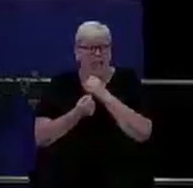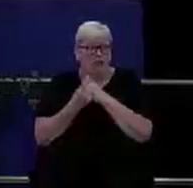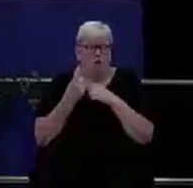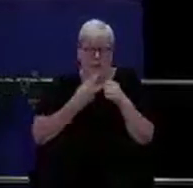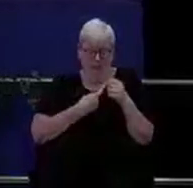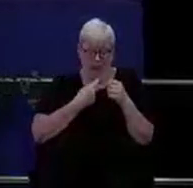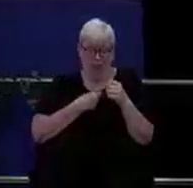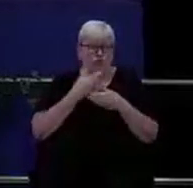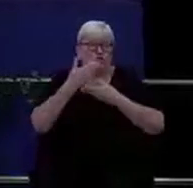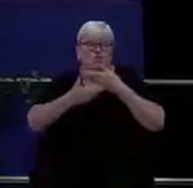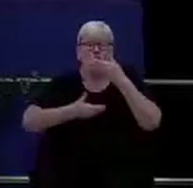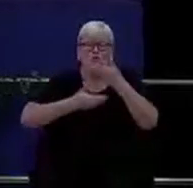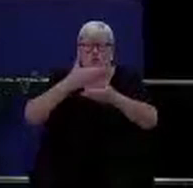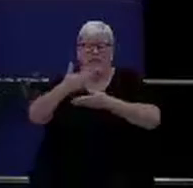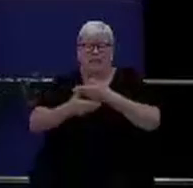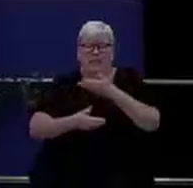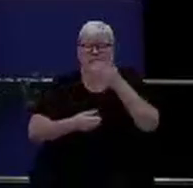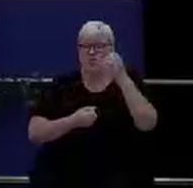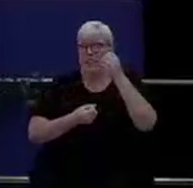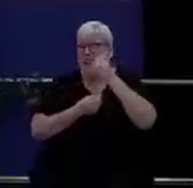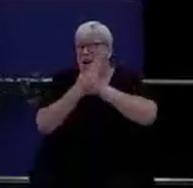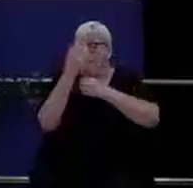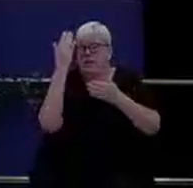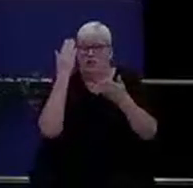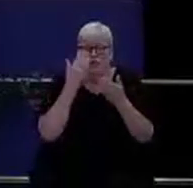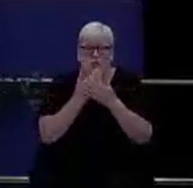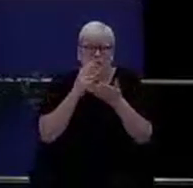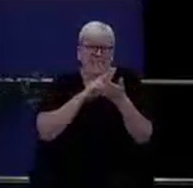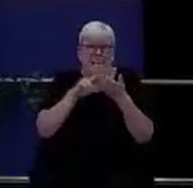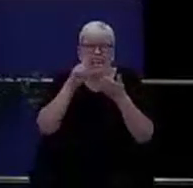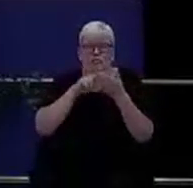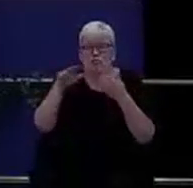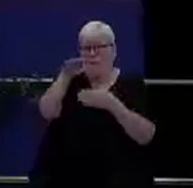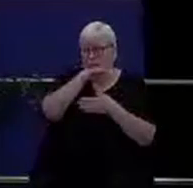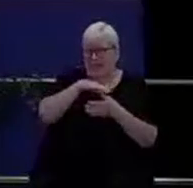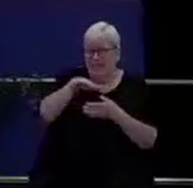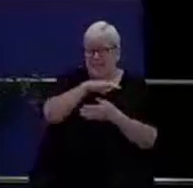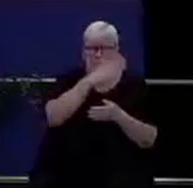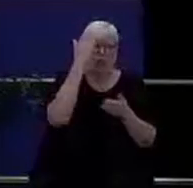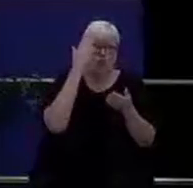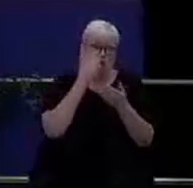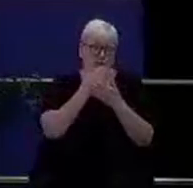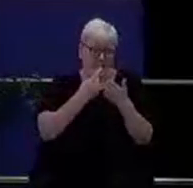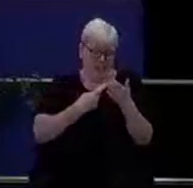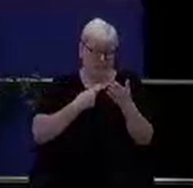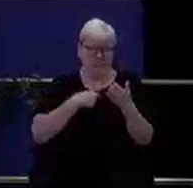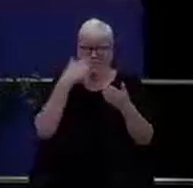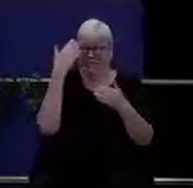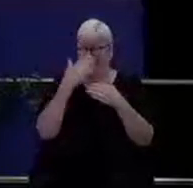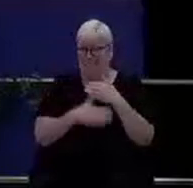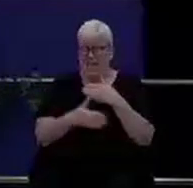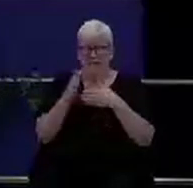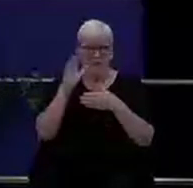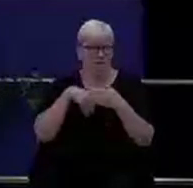story that happens to be in a very nature-y place. But I personally, I hadn't come from a